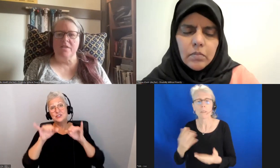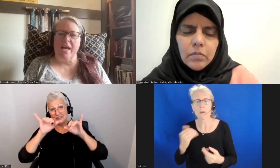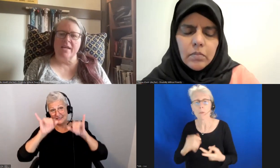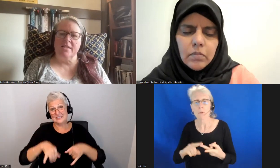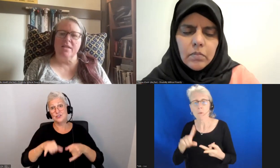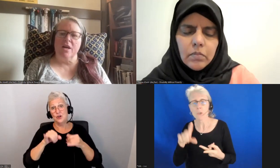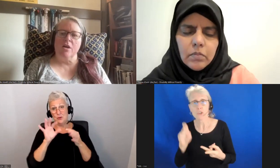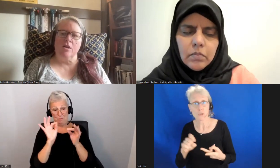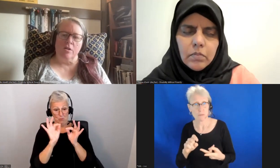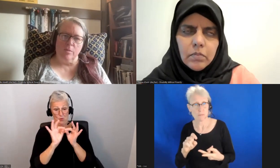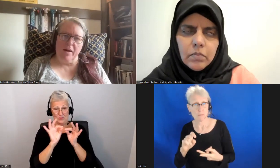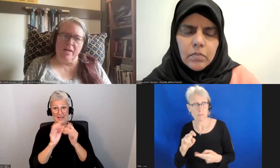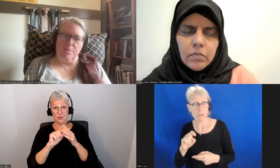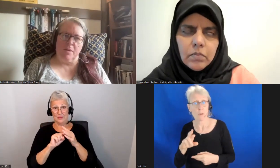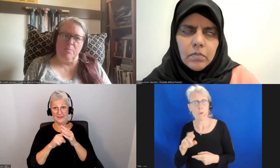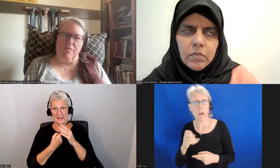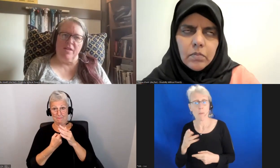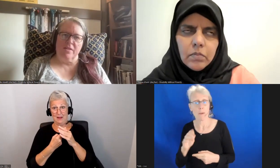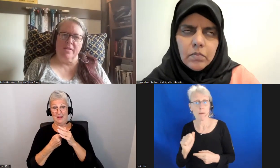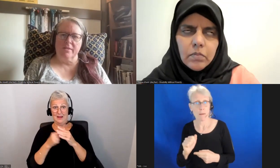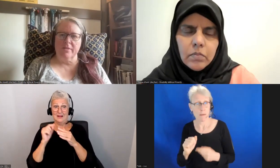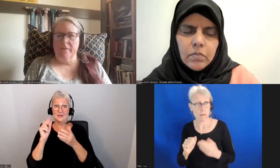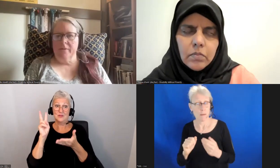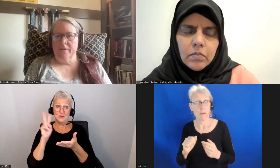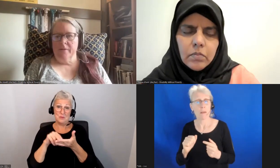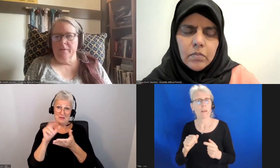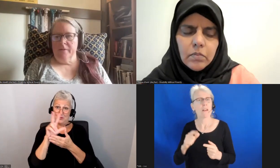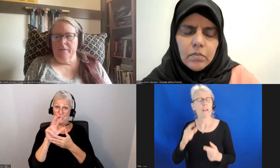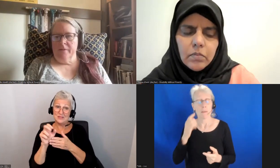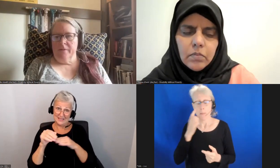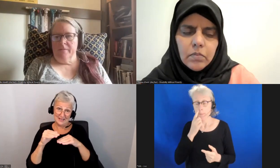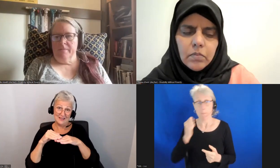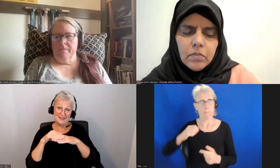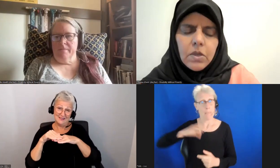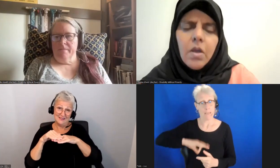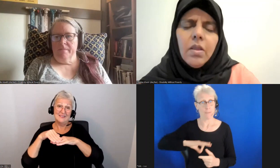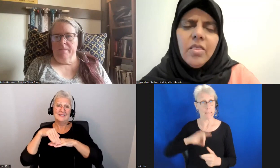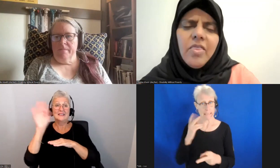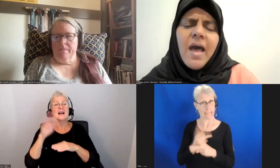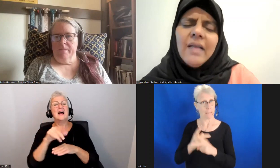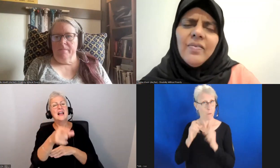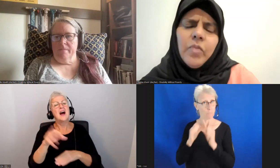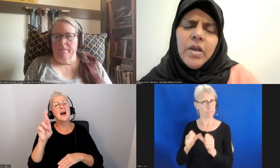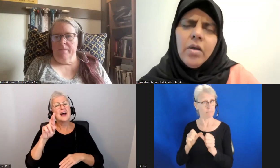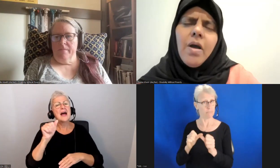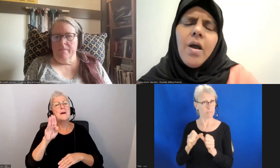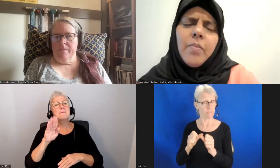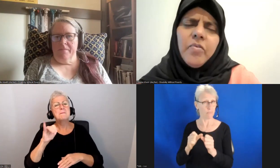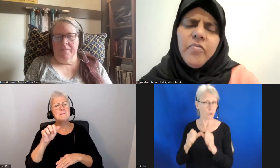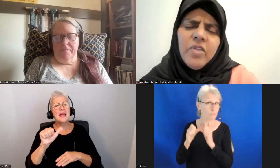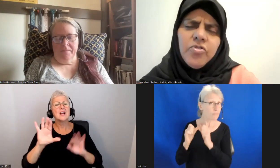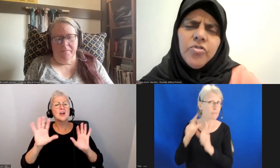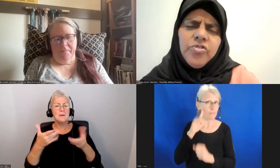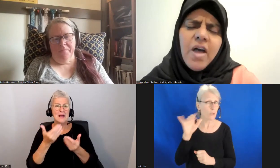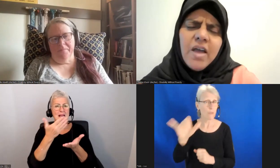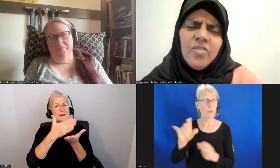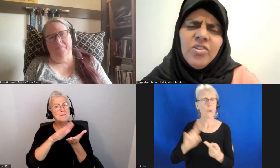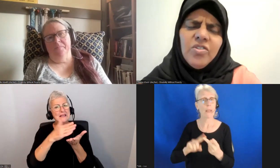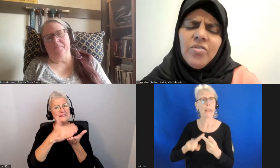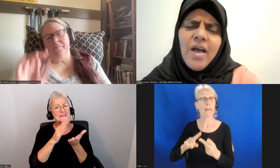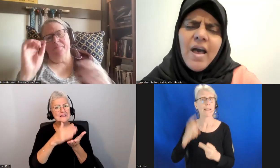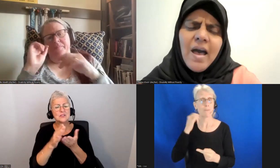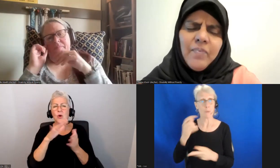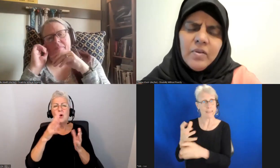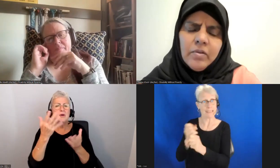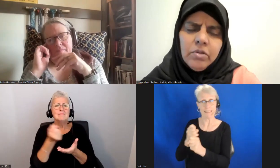benefits be protected and clawbacks be prevented? that's where our provincial